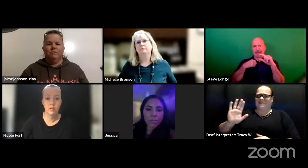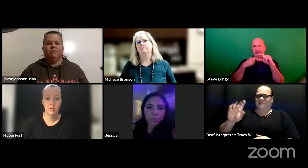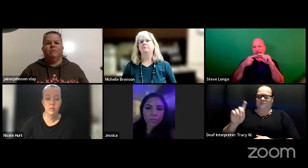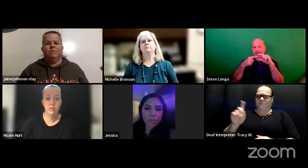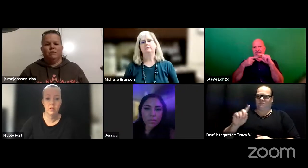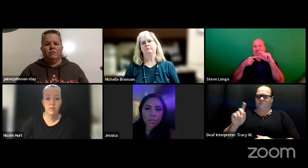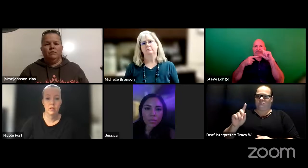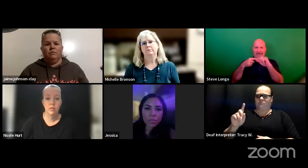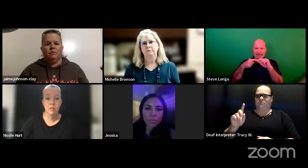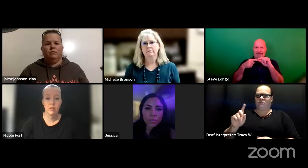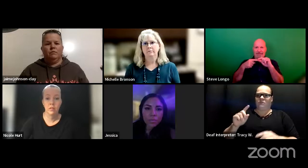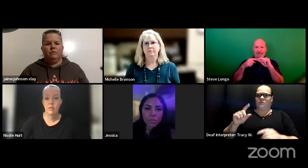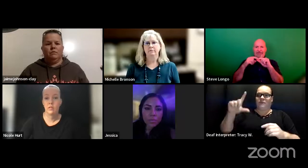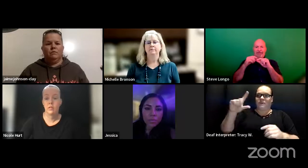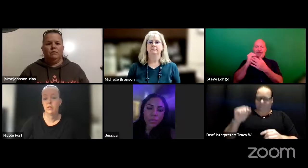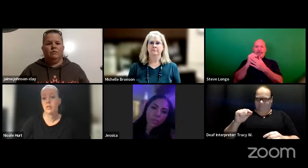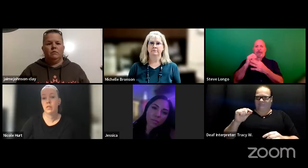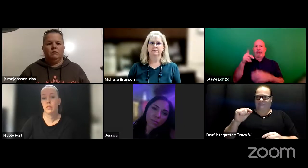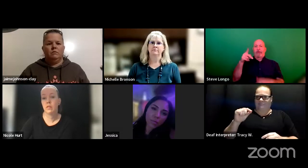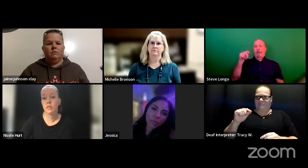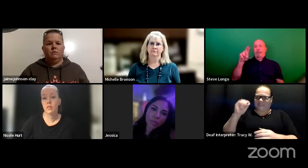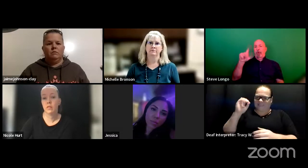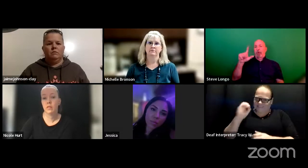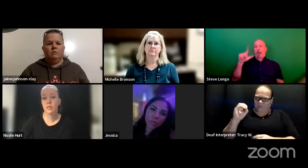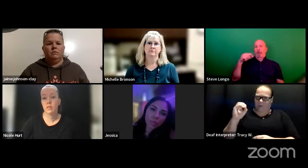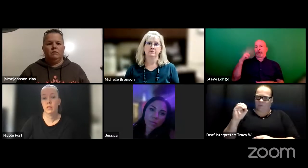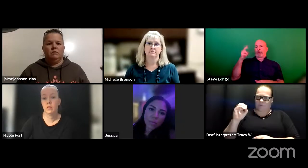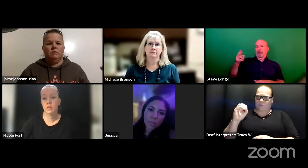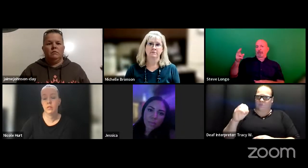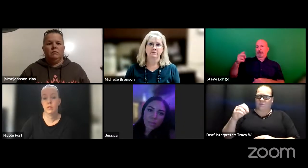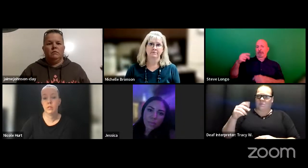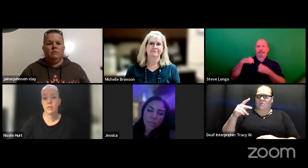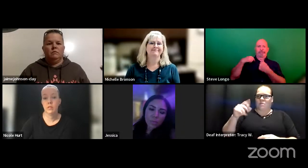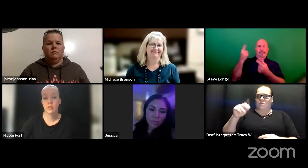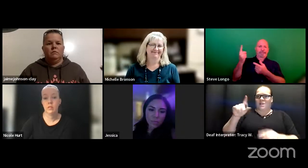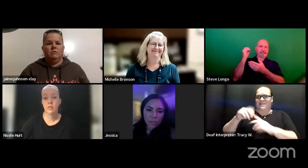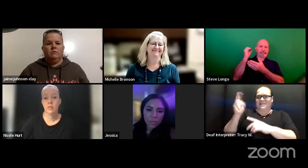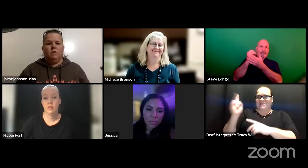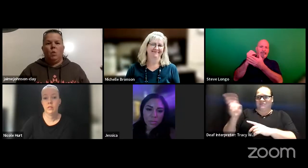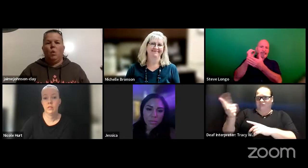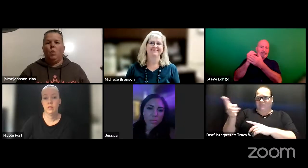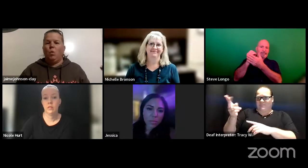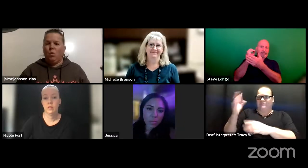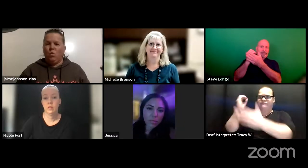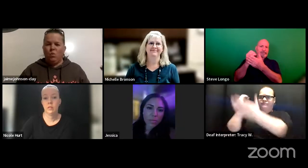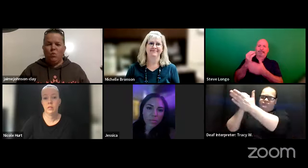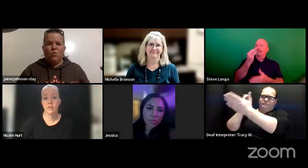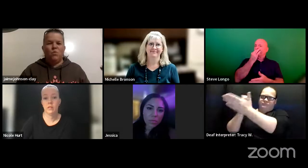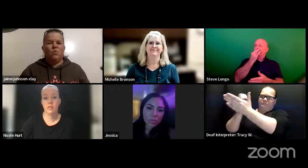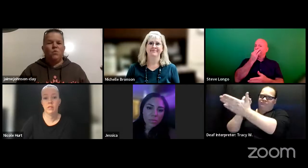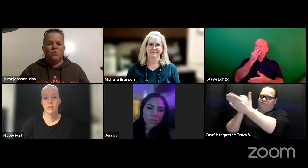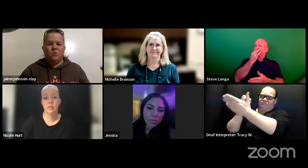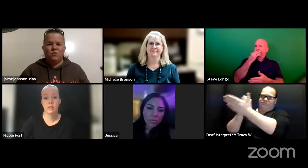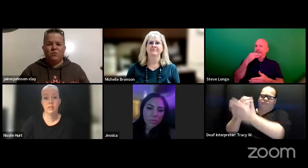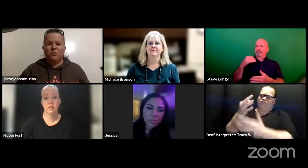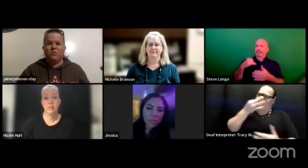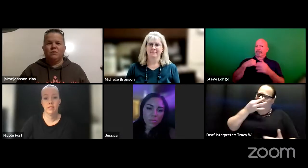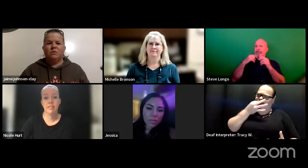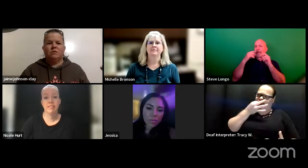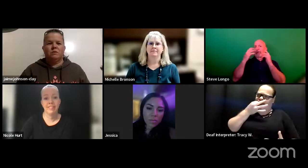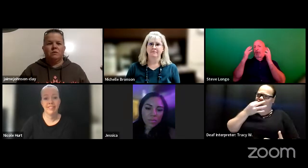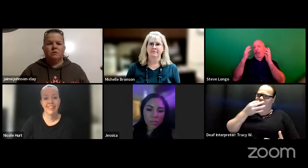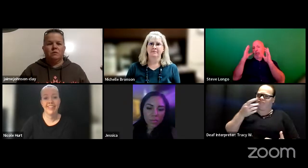funds, then we risk having reduced funds the following year. Historically, Paul